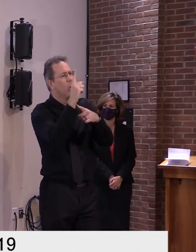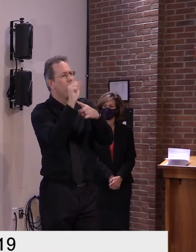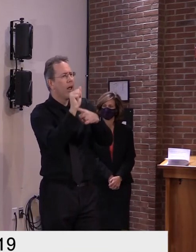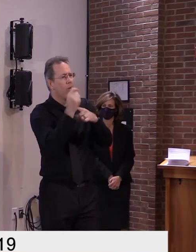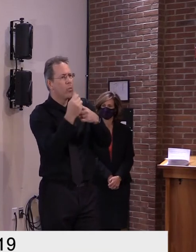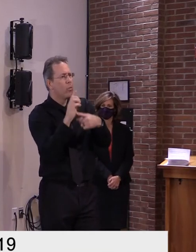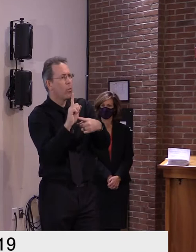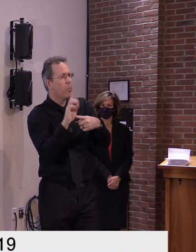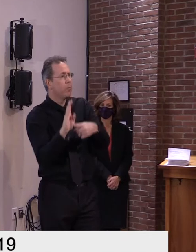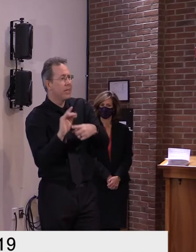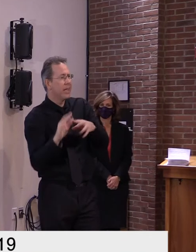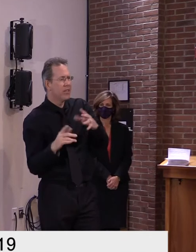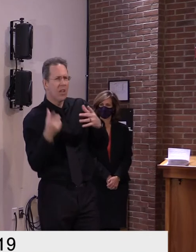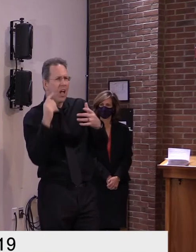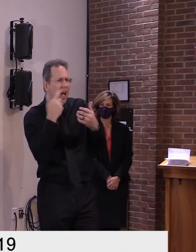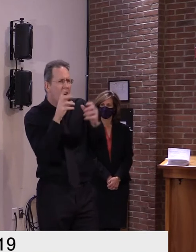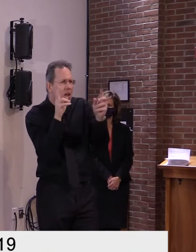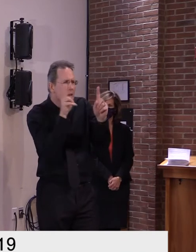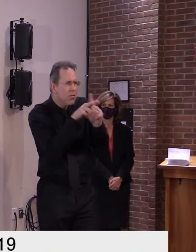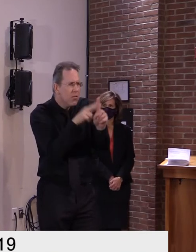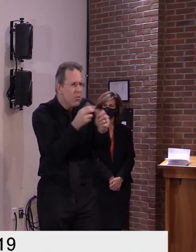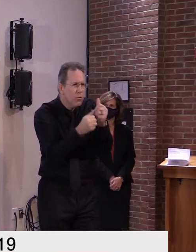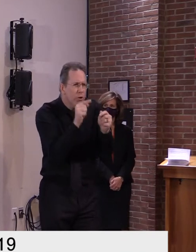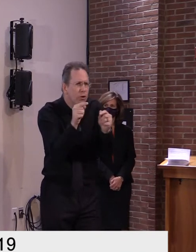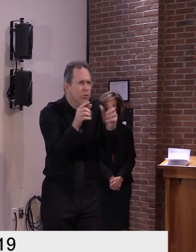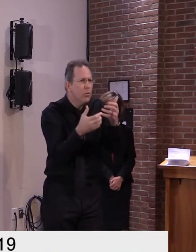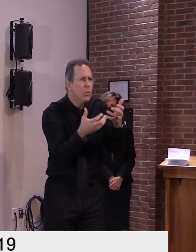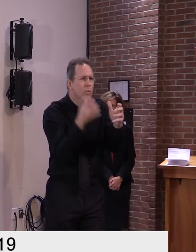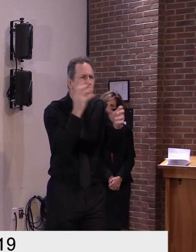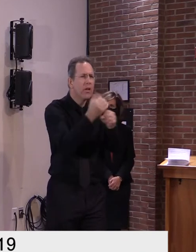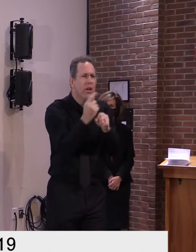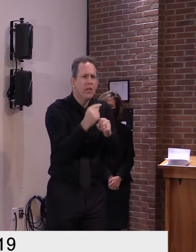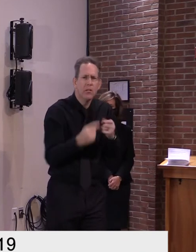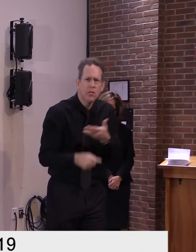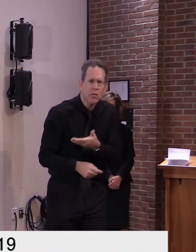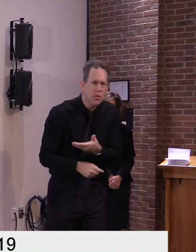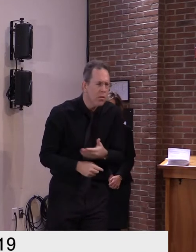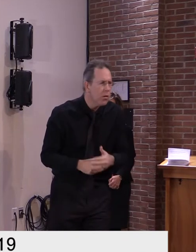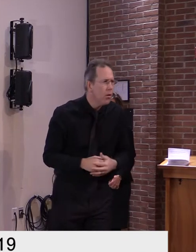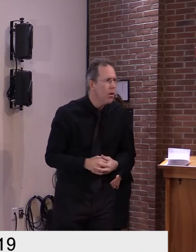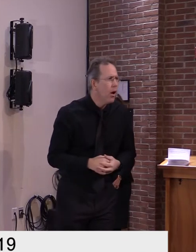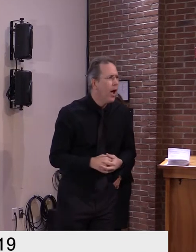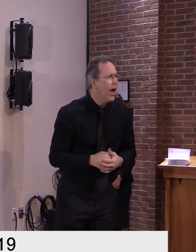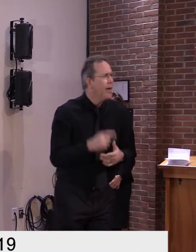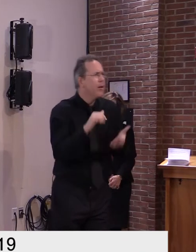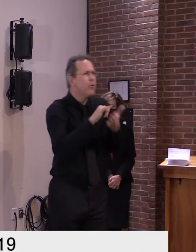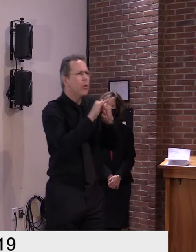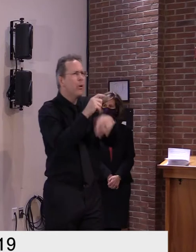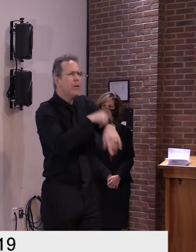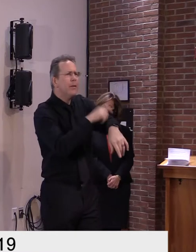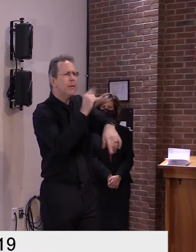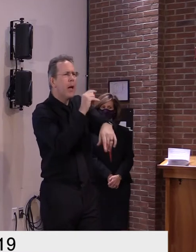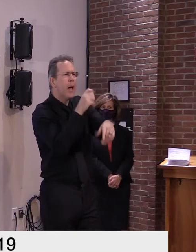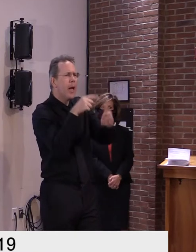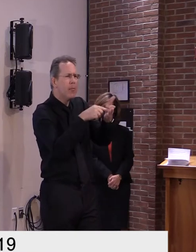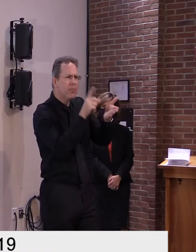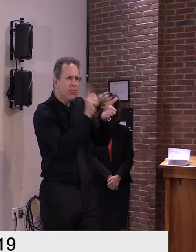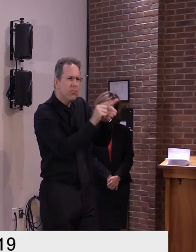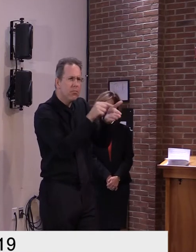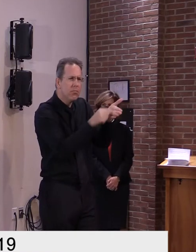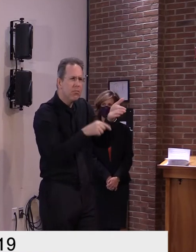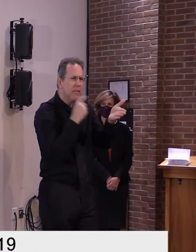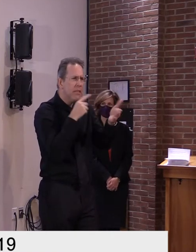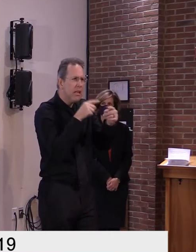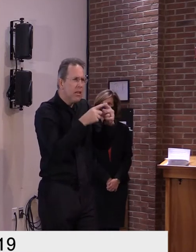correct. We're talking mostly about monoclonal antibody therapy. You may recall the president got